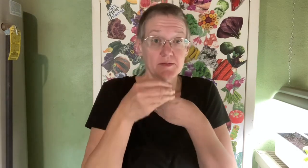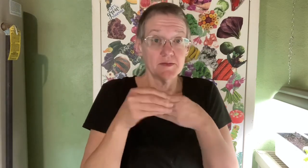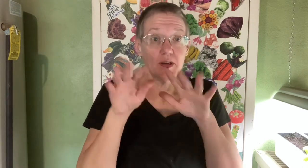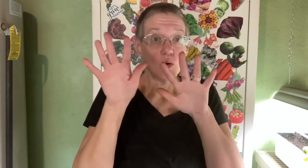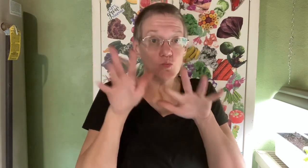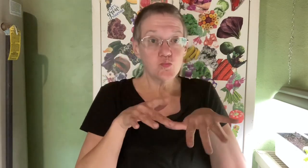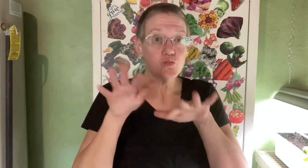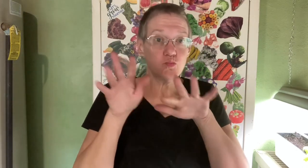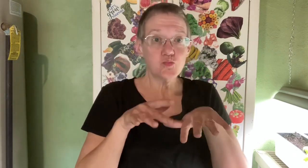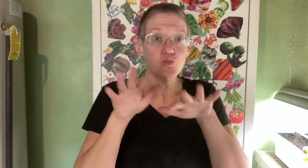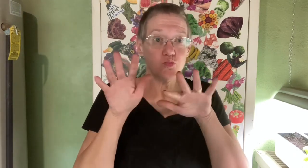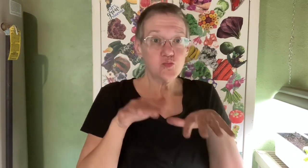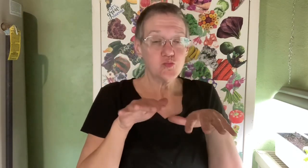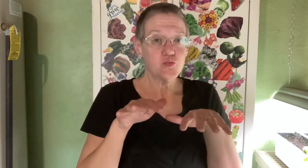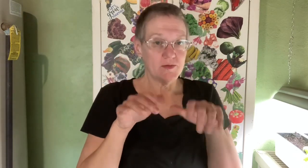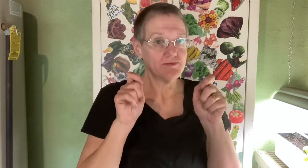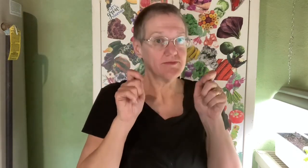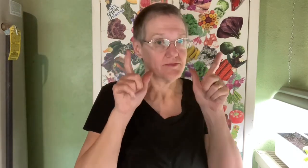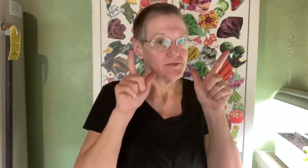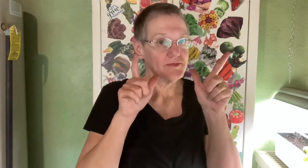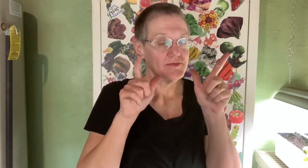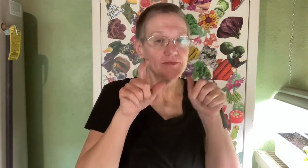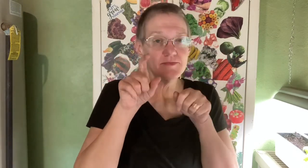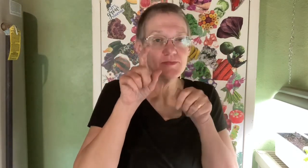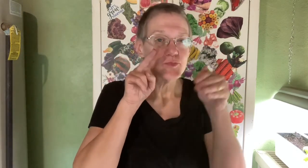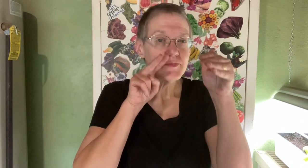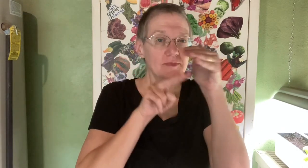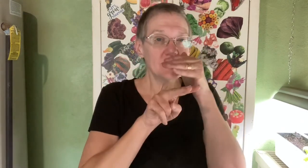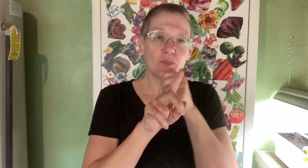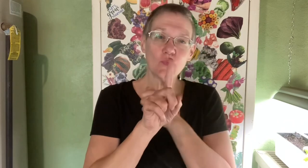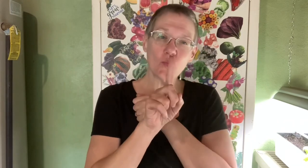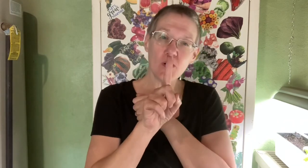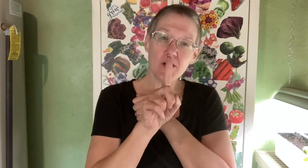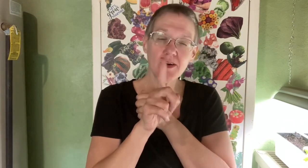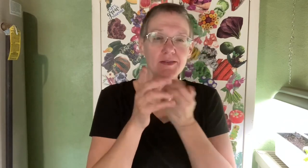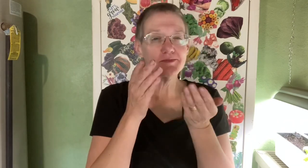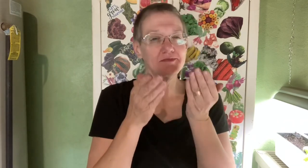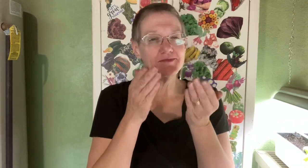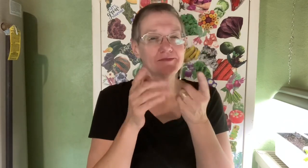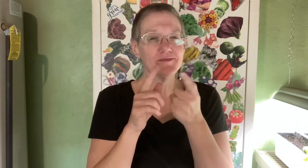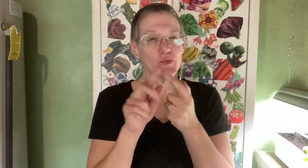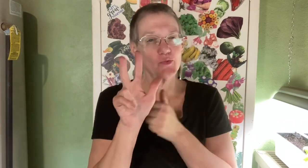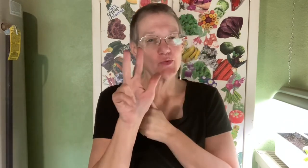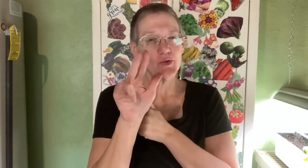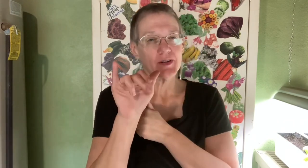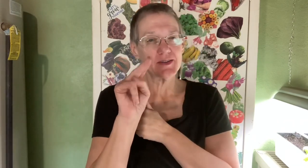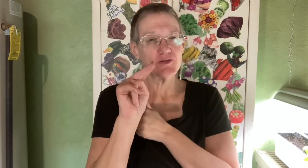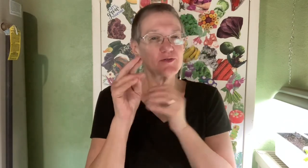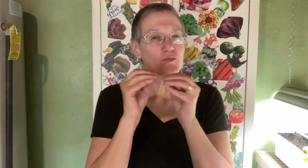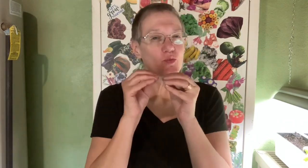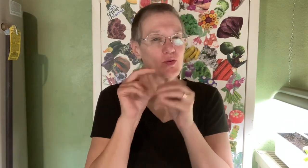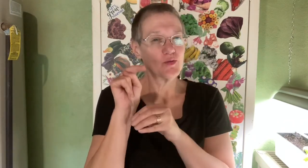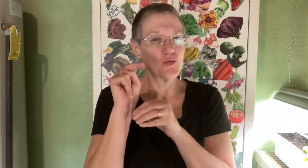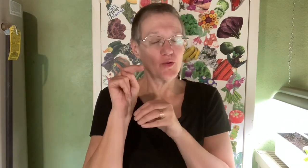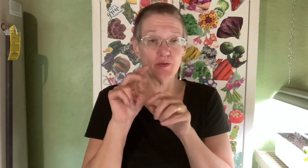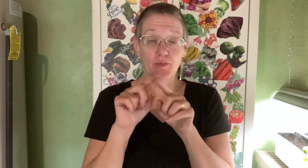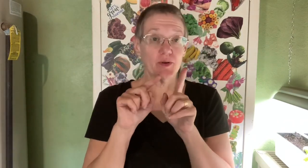Now the snow, it was a surprise because they'd only predicted 1, maybe 3 inches. But